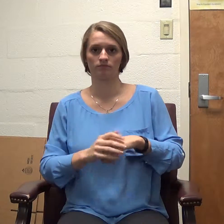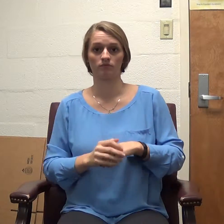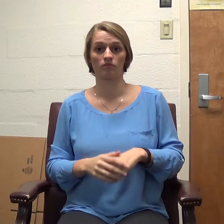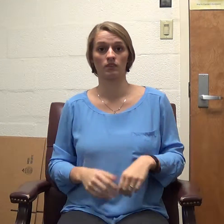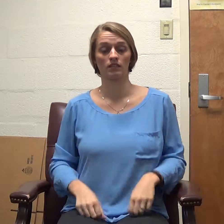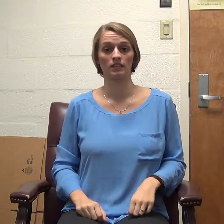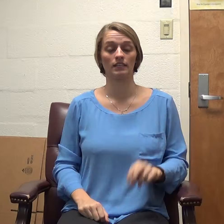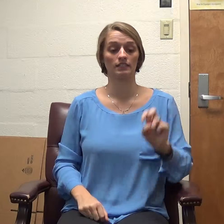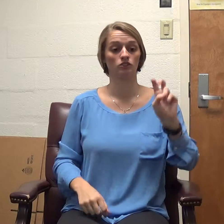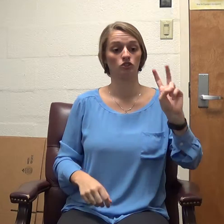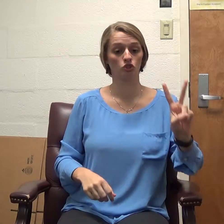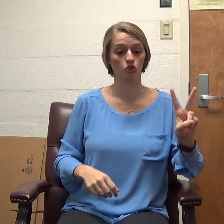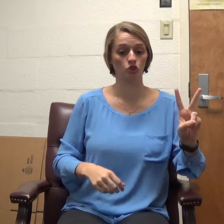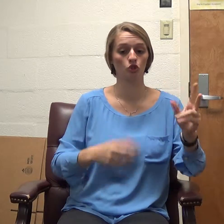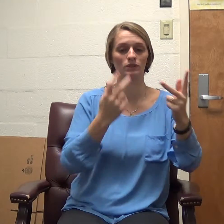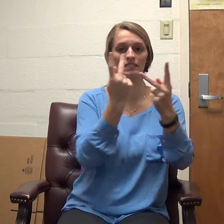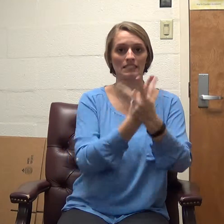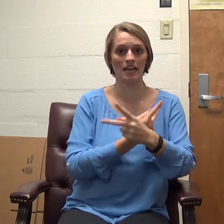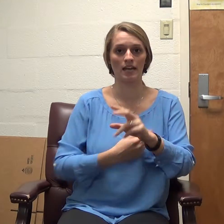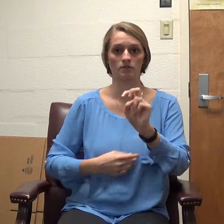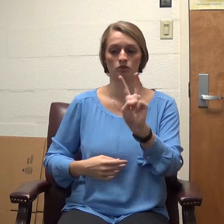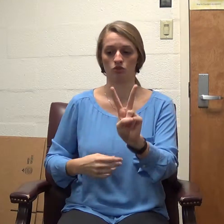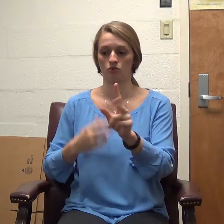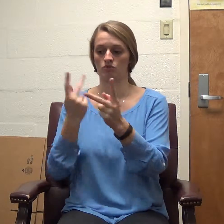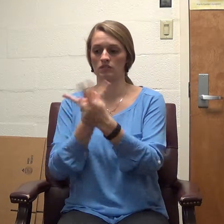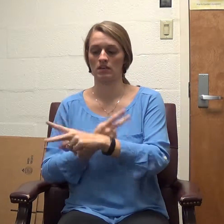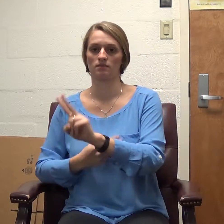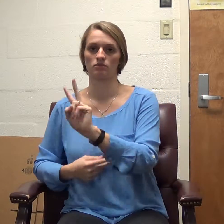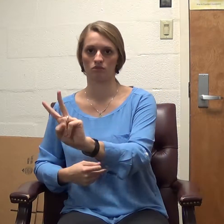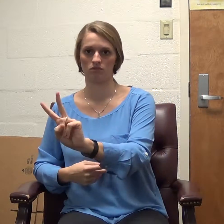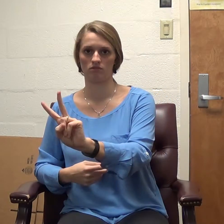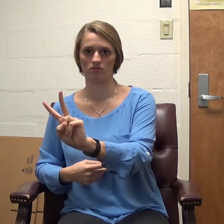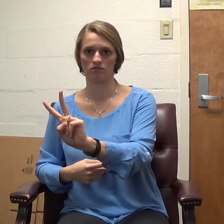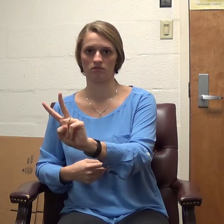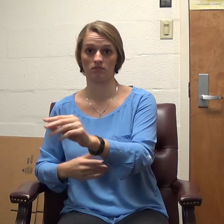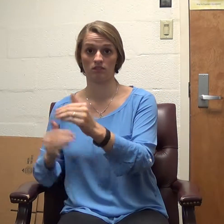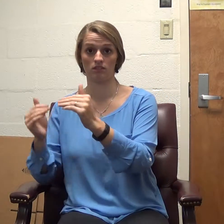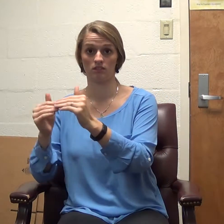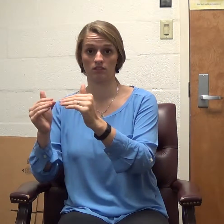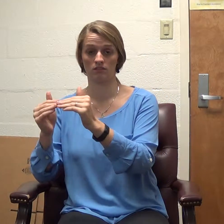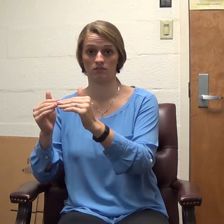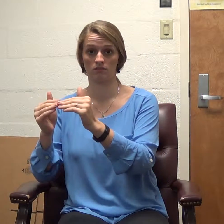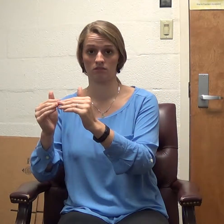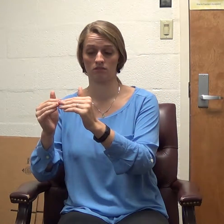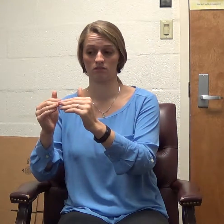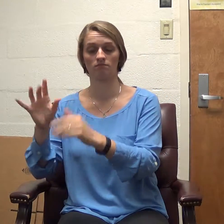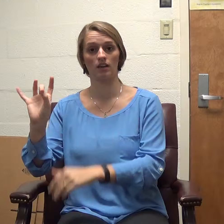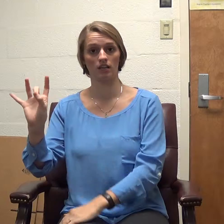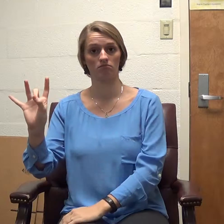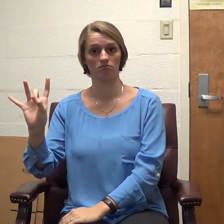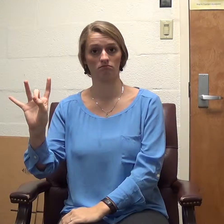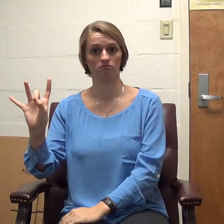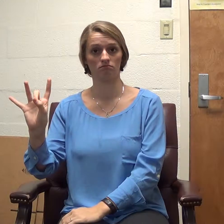2 times 2, which equals 8. Or if I were to